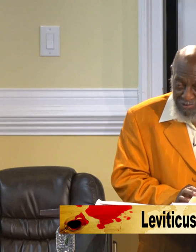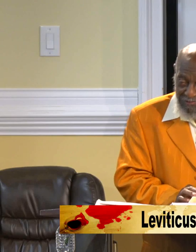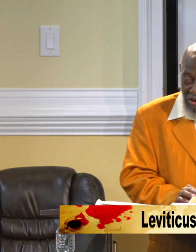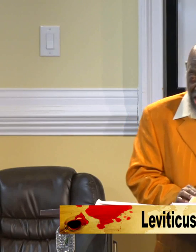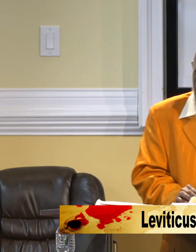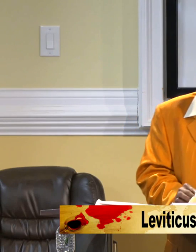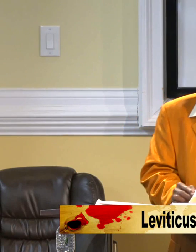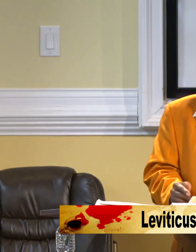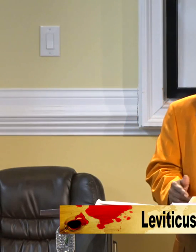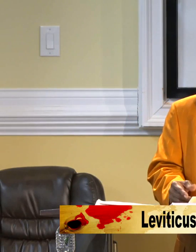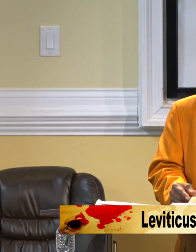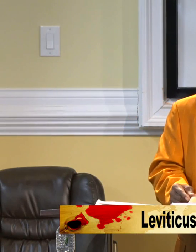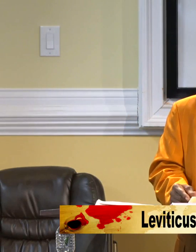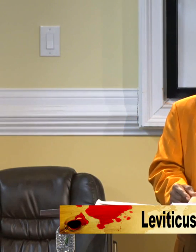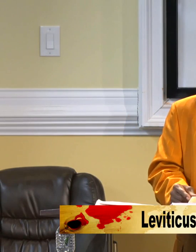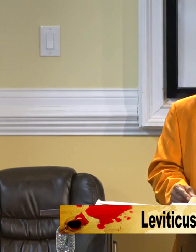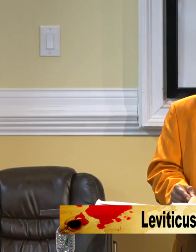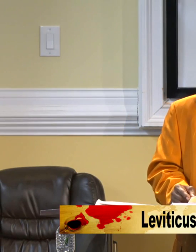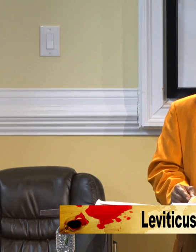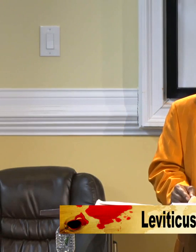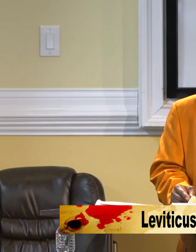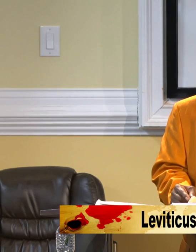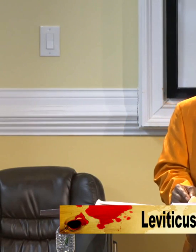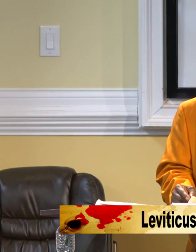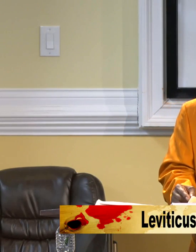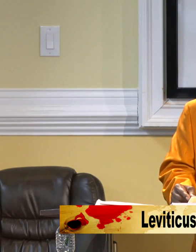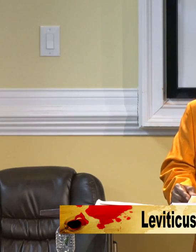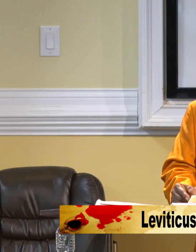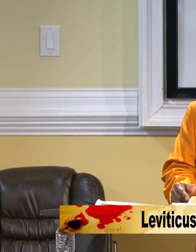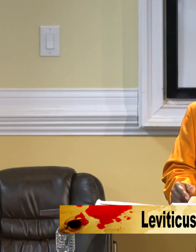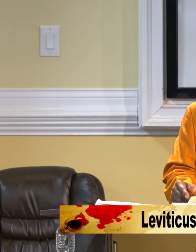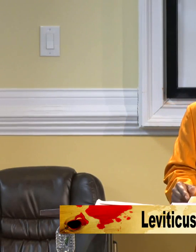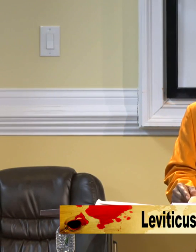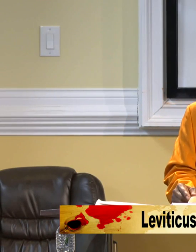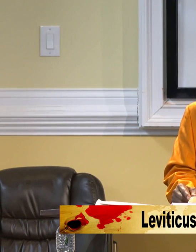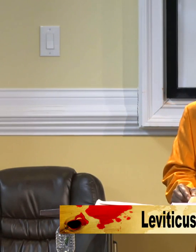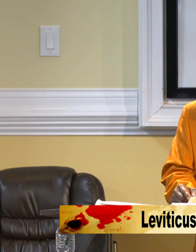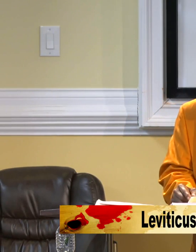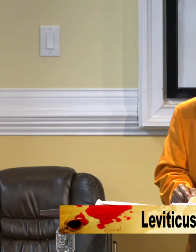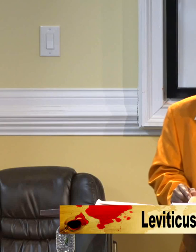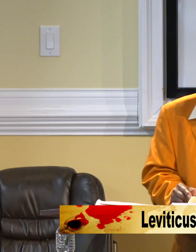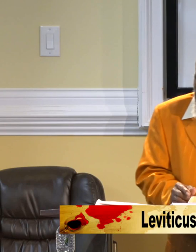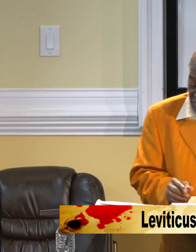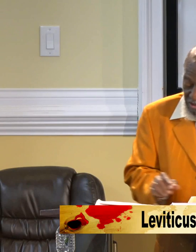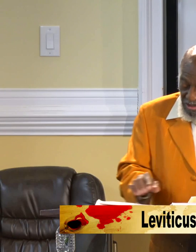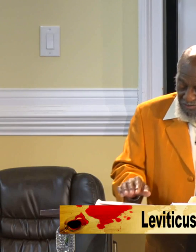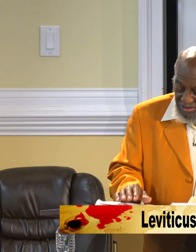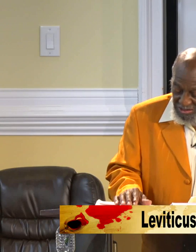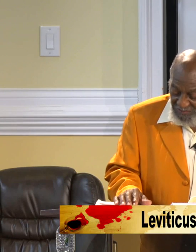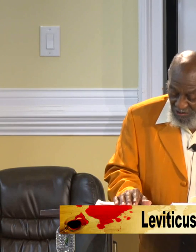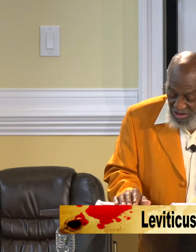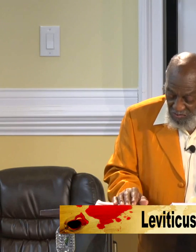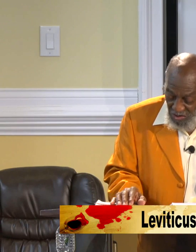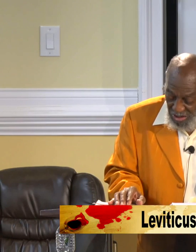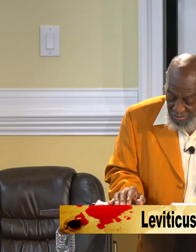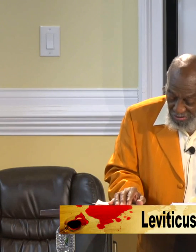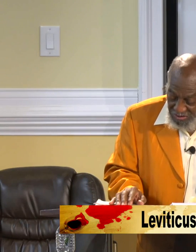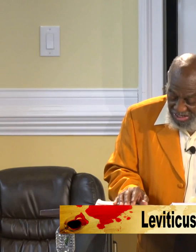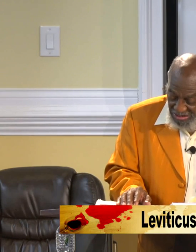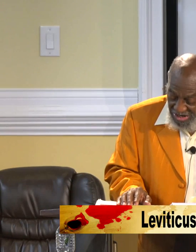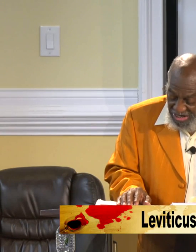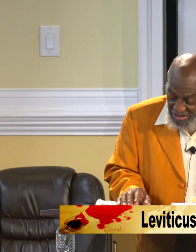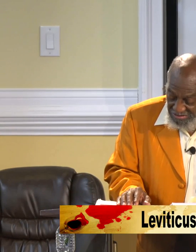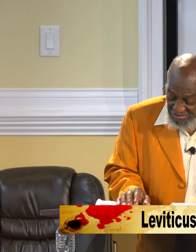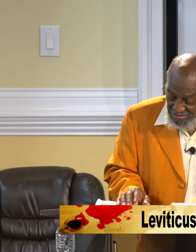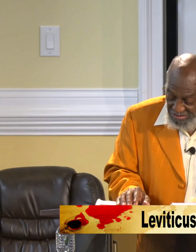Leviticus chapter 4. Leviticus chapter 4. And we're going to start reading at verse 1. Leviticus 4 and 1.